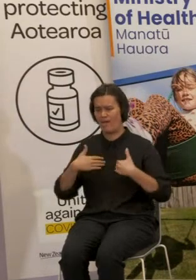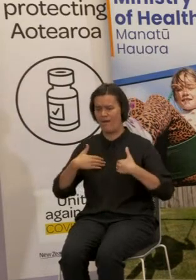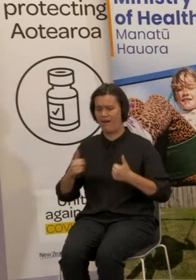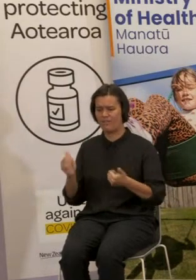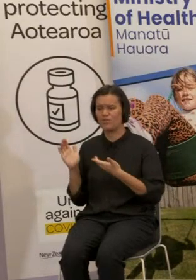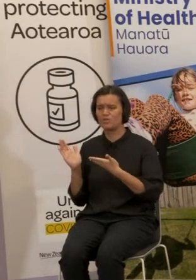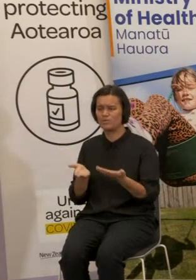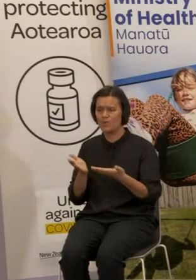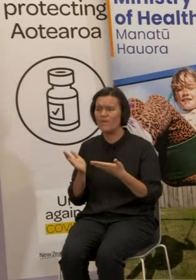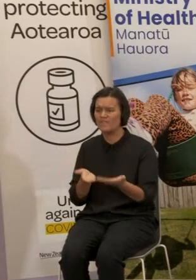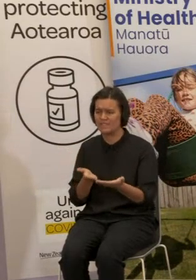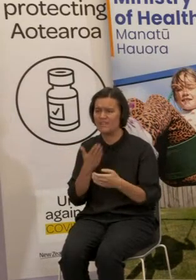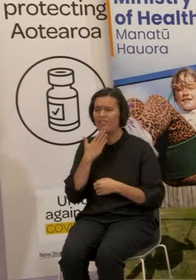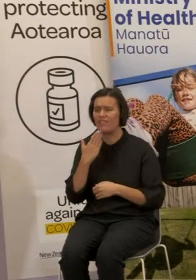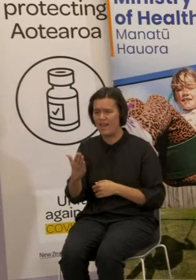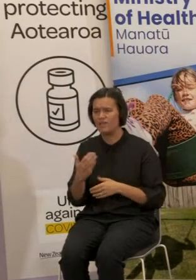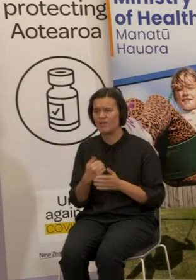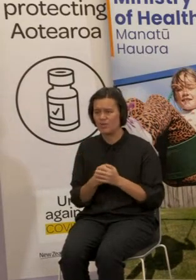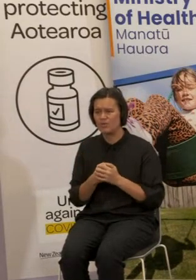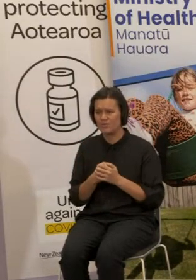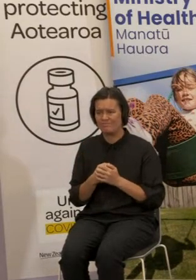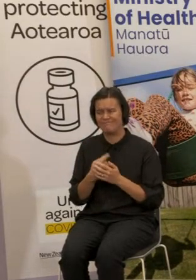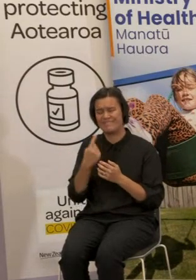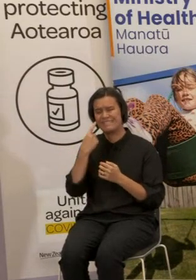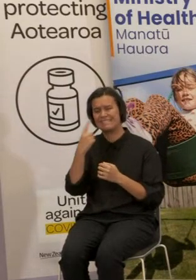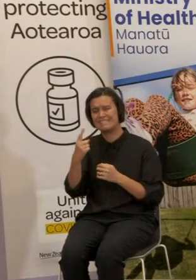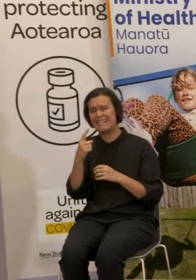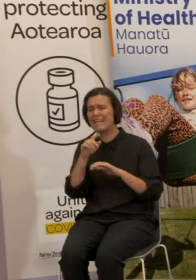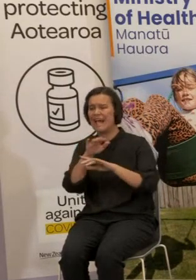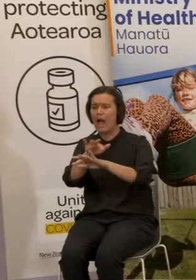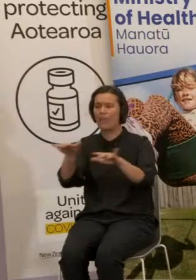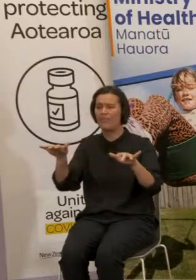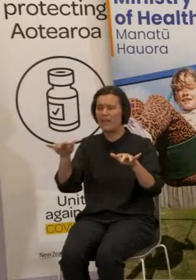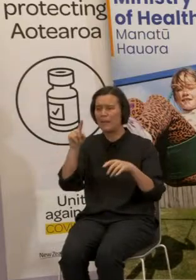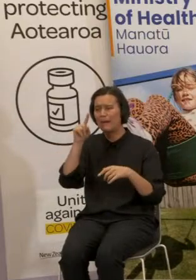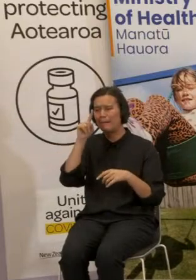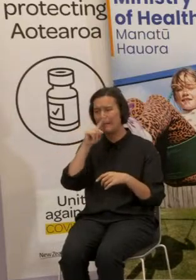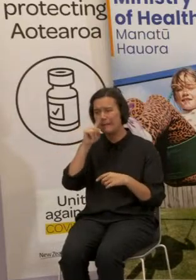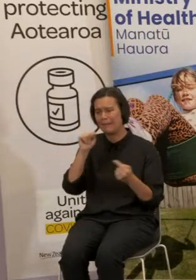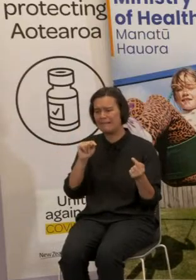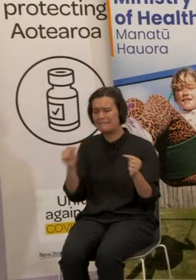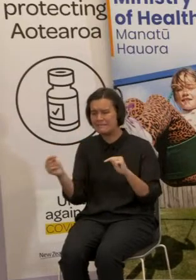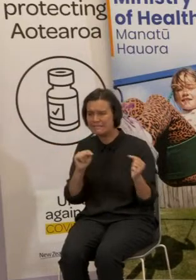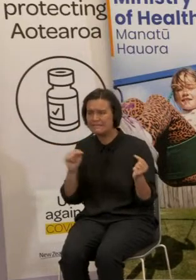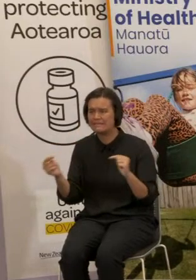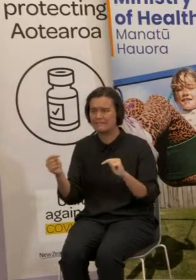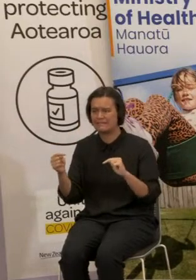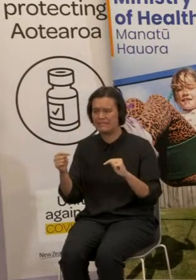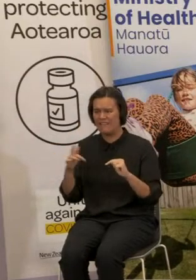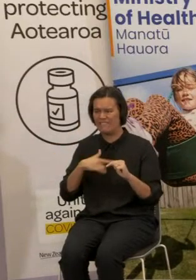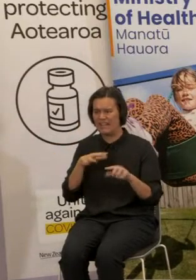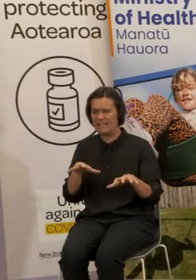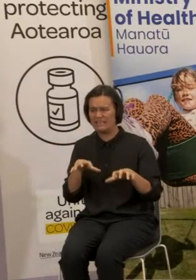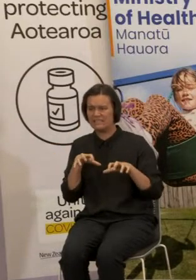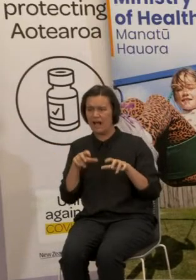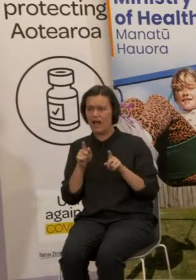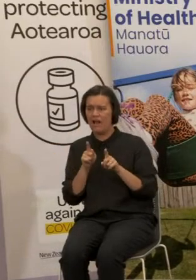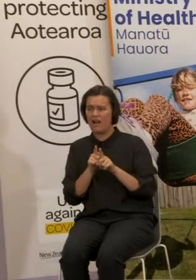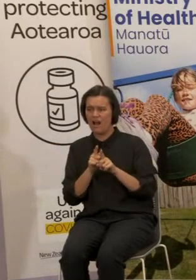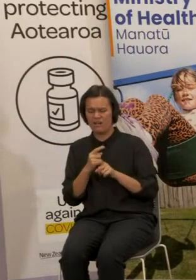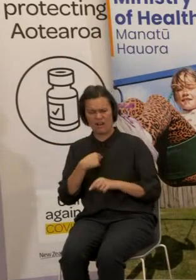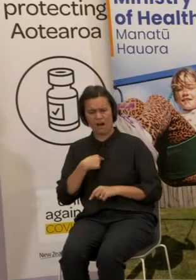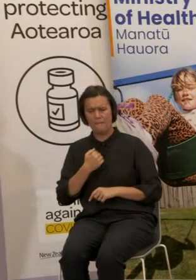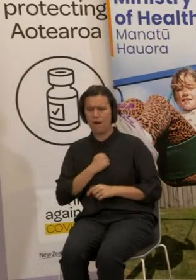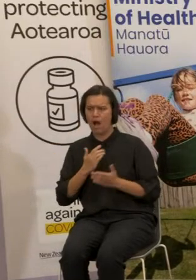because you can imagine there's a real tension out there at the moment about people who feel their individual rights are being walked over versus our